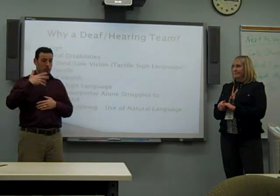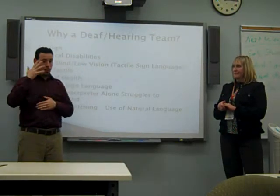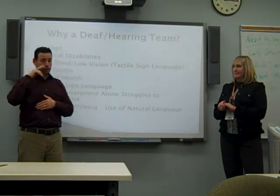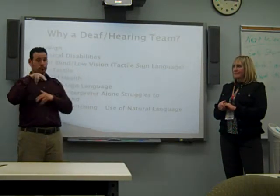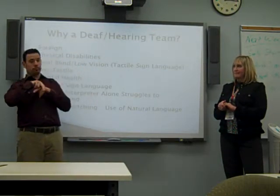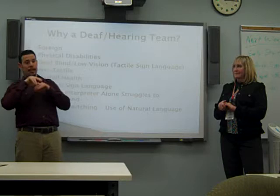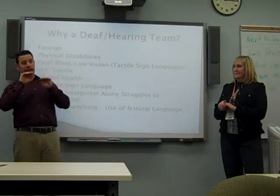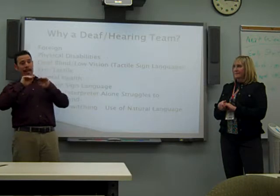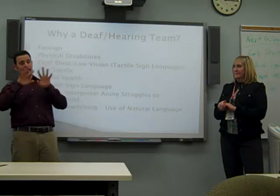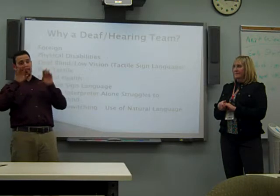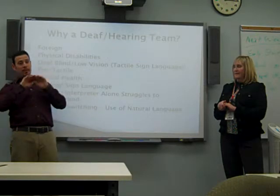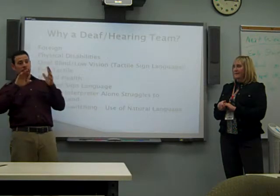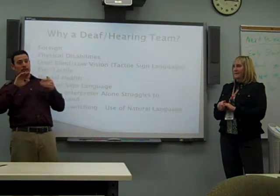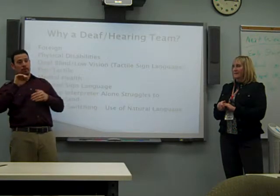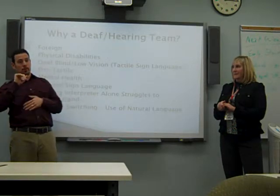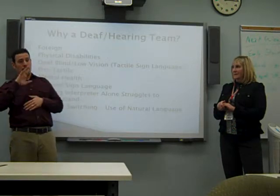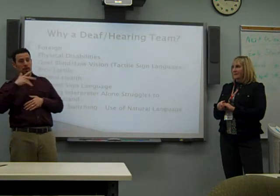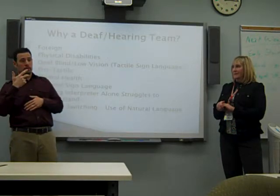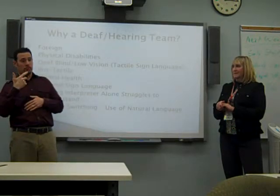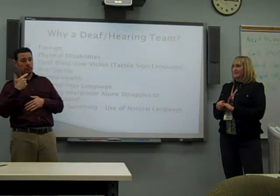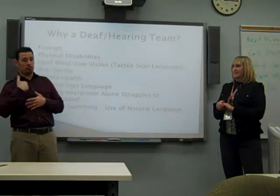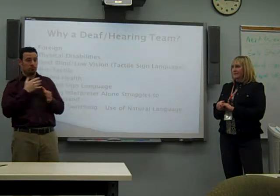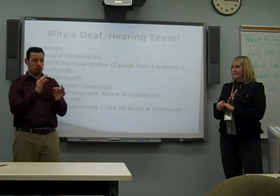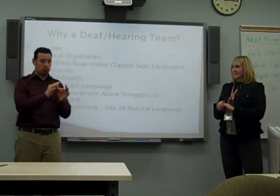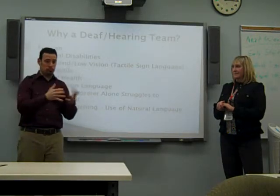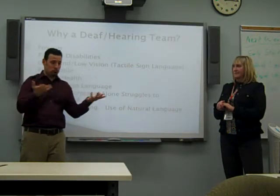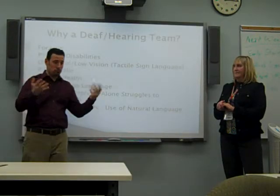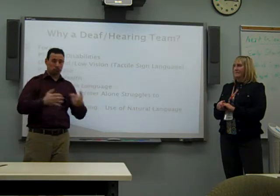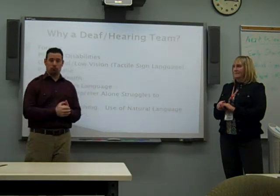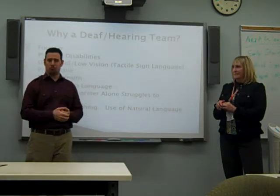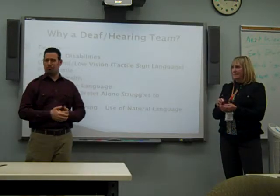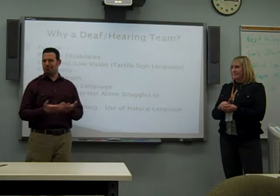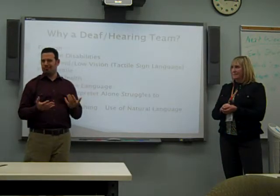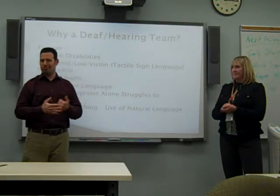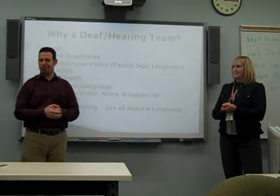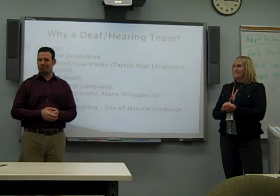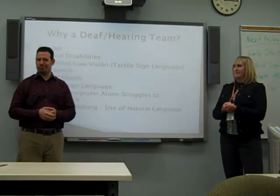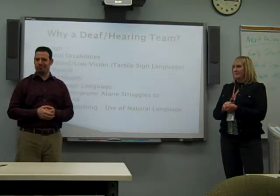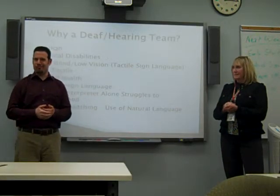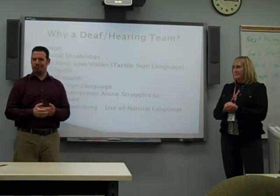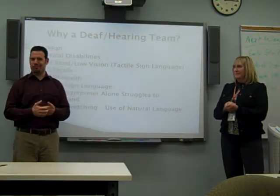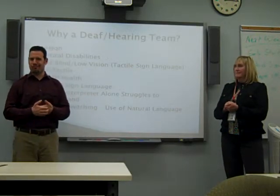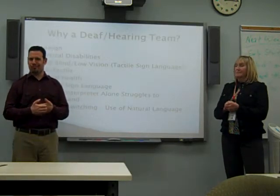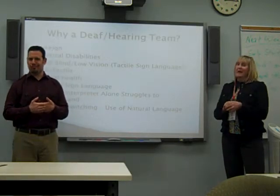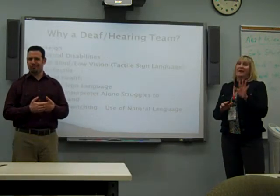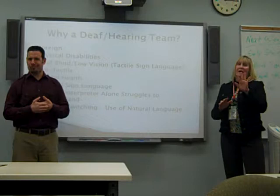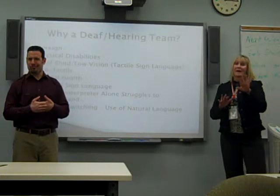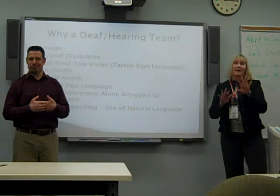So if 2 interpreters are always showing up and there's someone there to clarify, then it can go on smoothly, something like